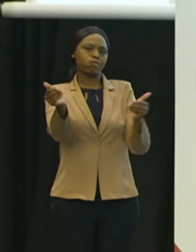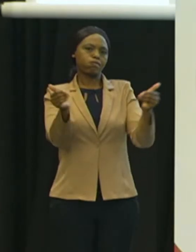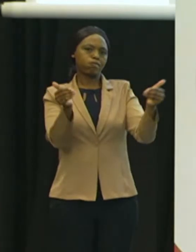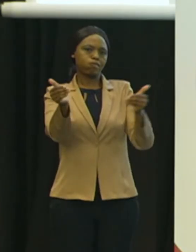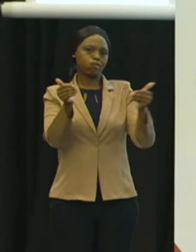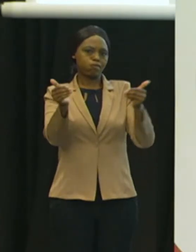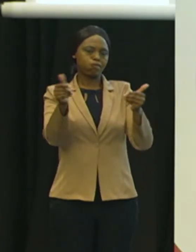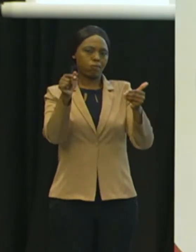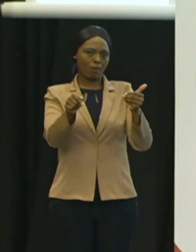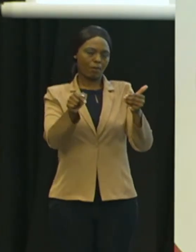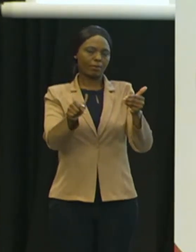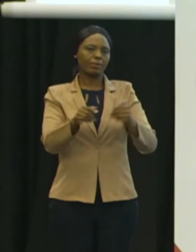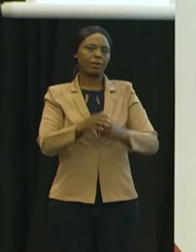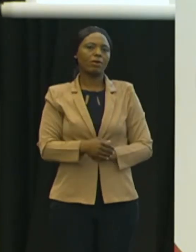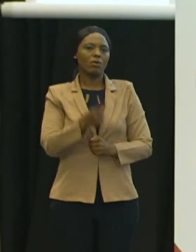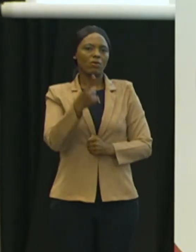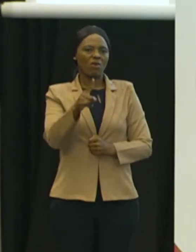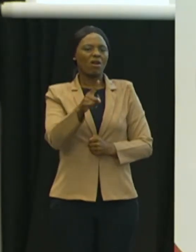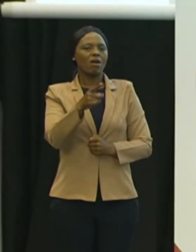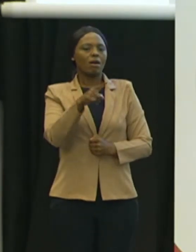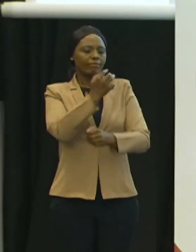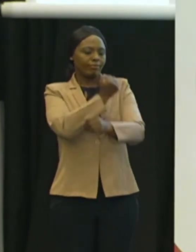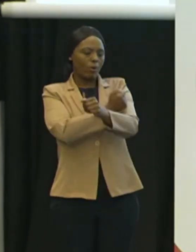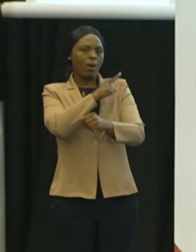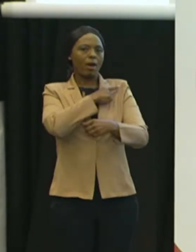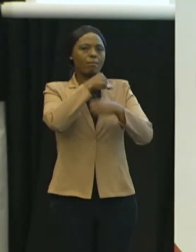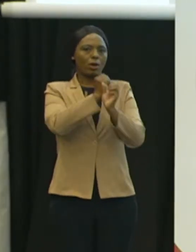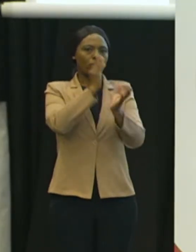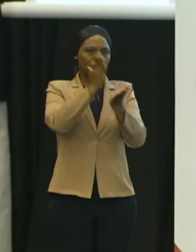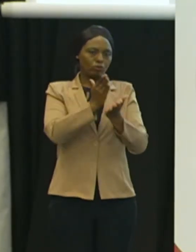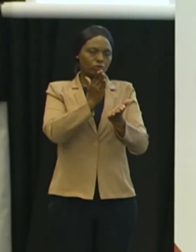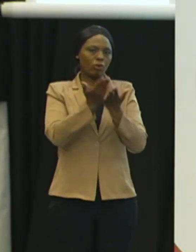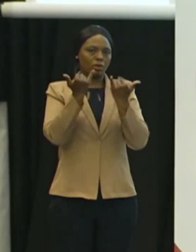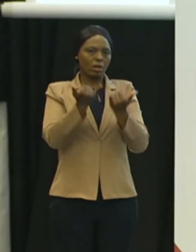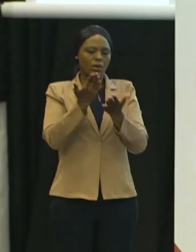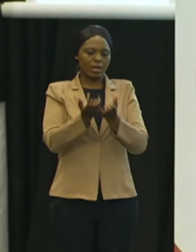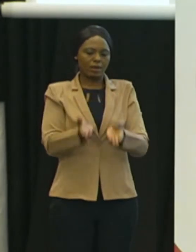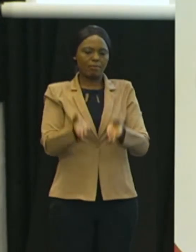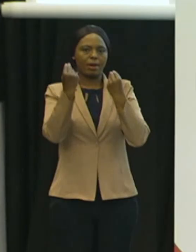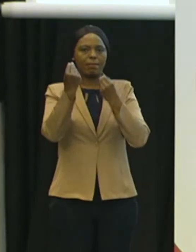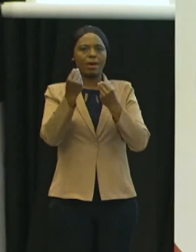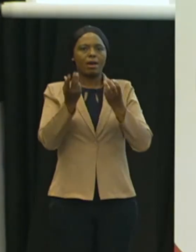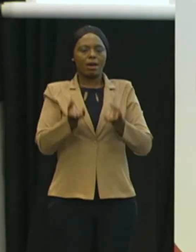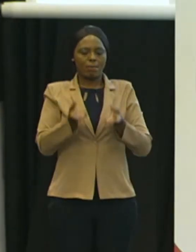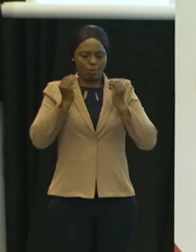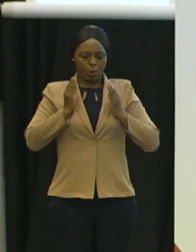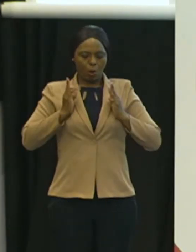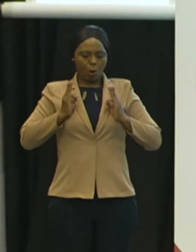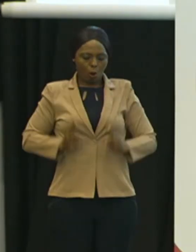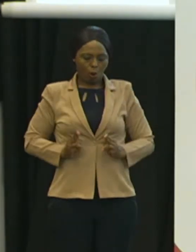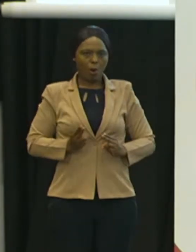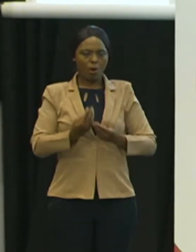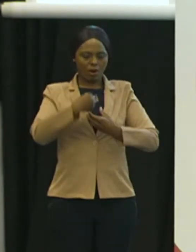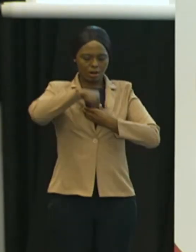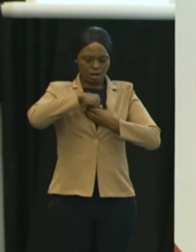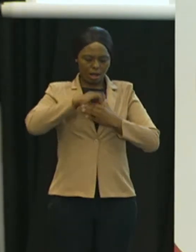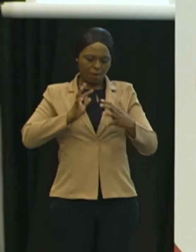them accordingly until we are able to procure the hormones as a department and ensure that they are available. So these